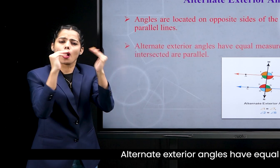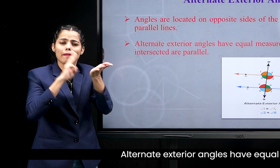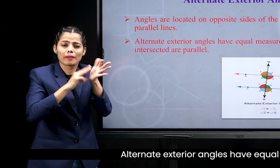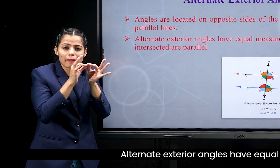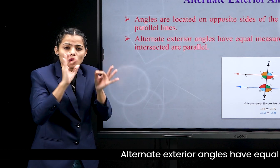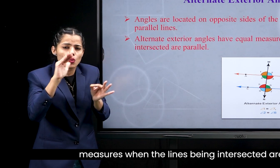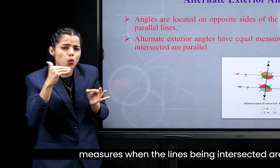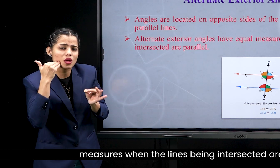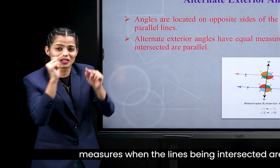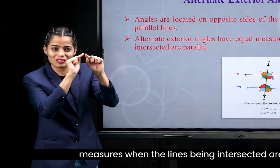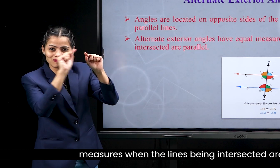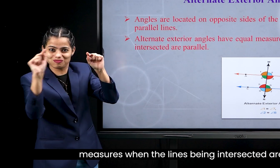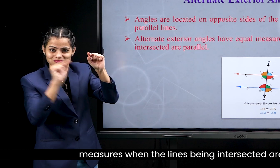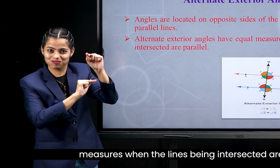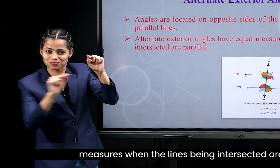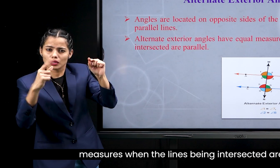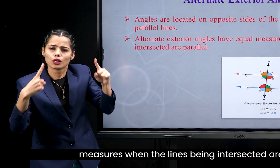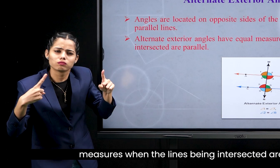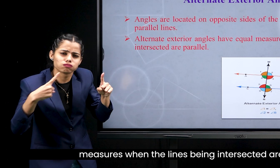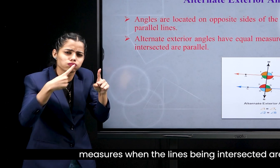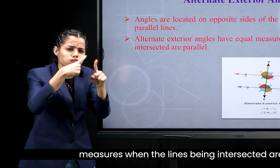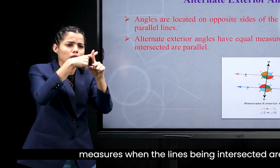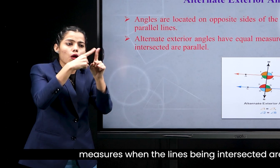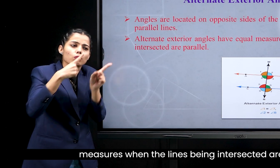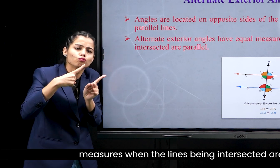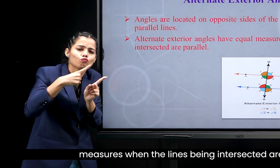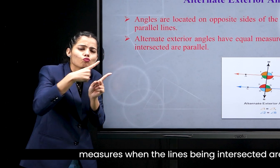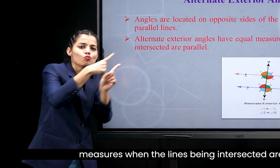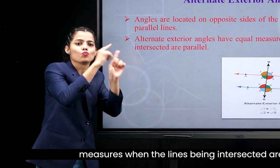have equal measures when the lines being intersected are parallel.